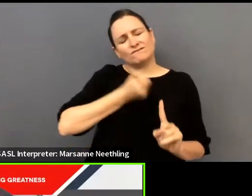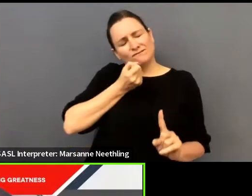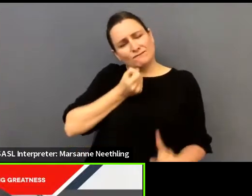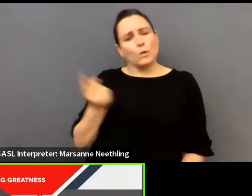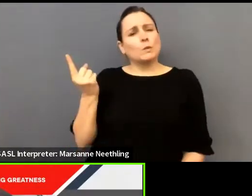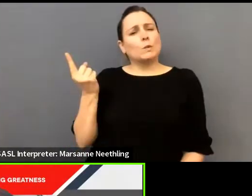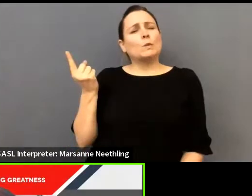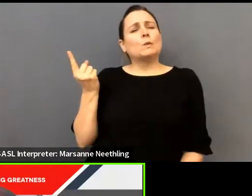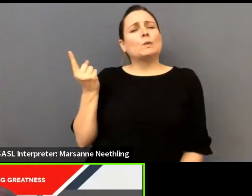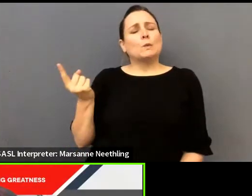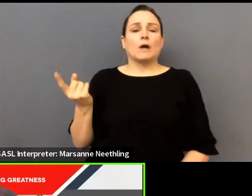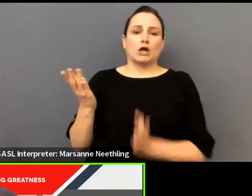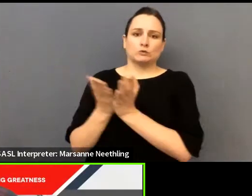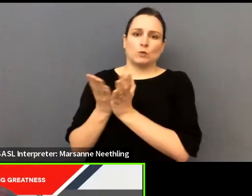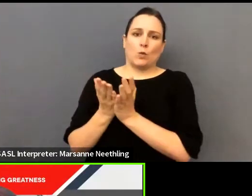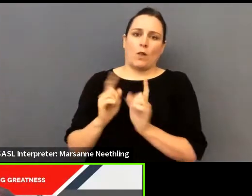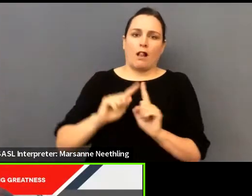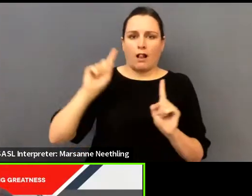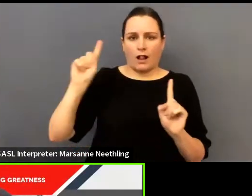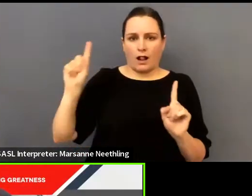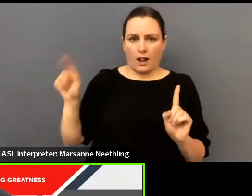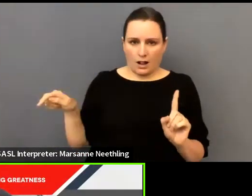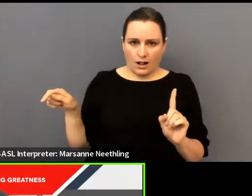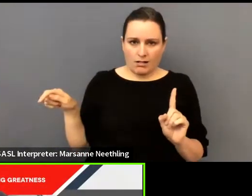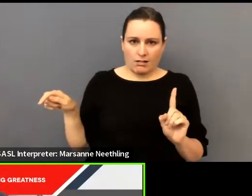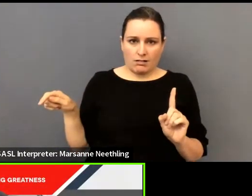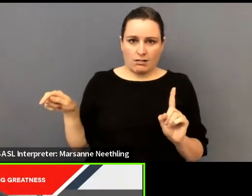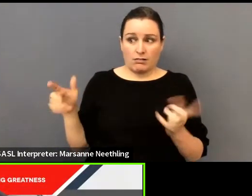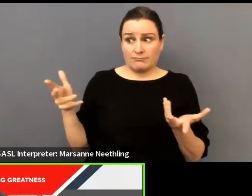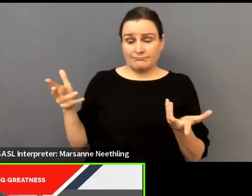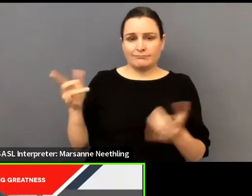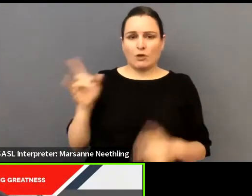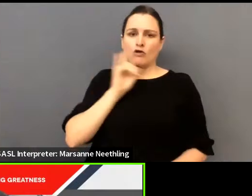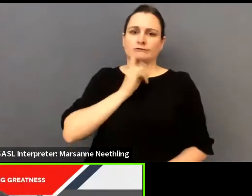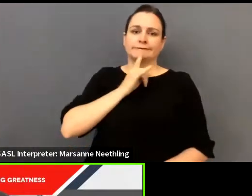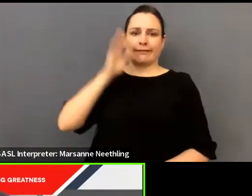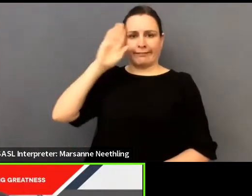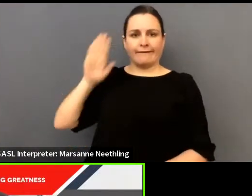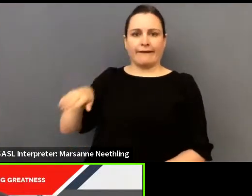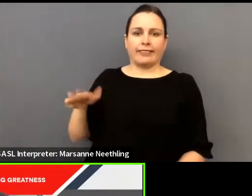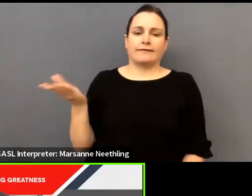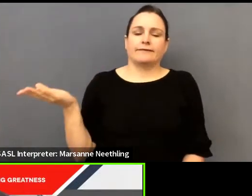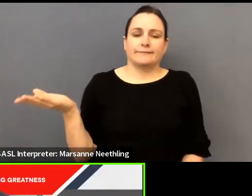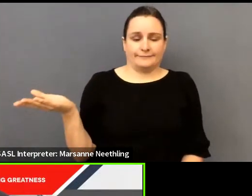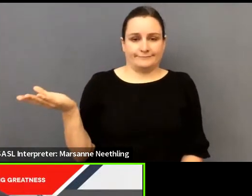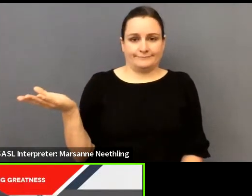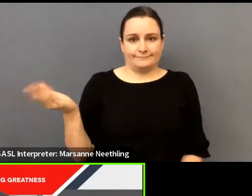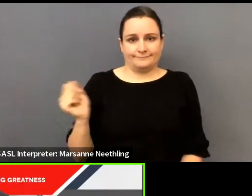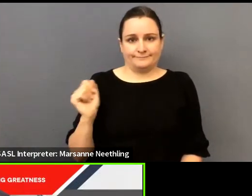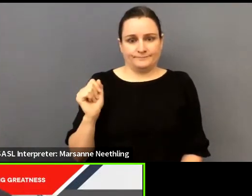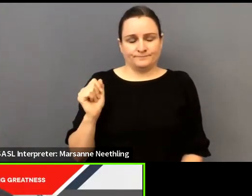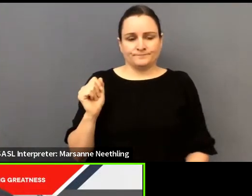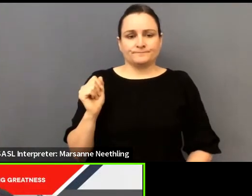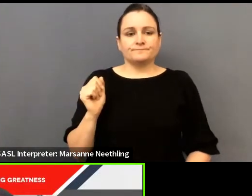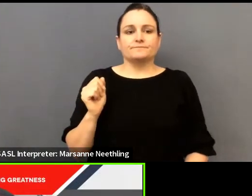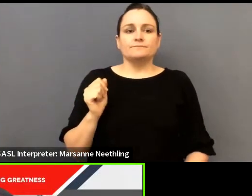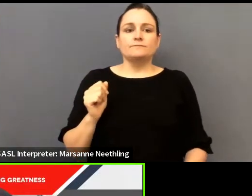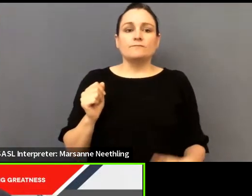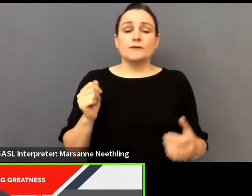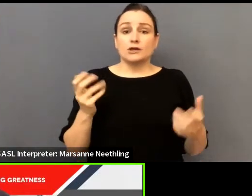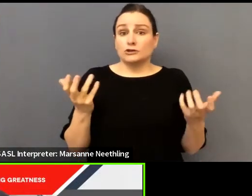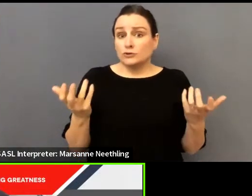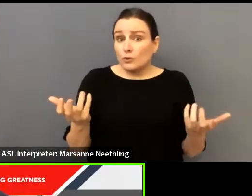kilometers away and has to probably stay in a residence on the school grounds. So the